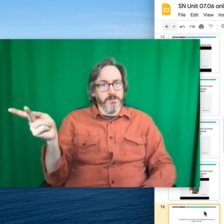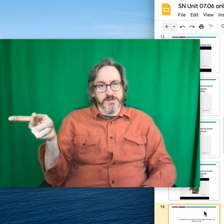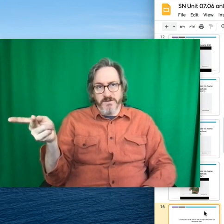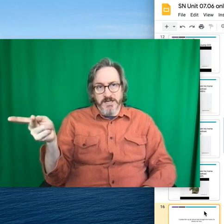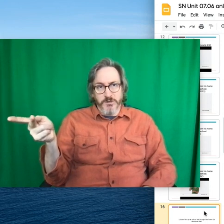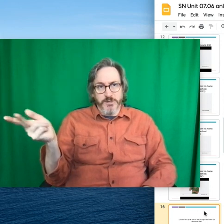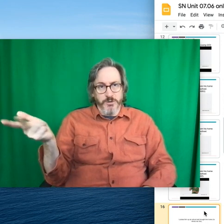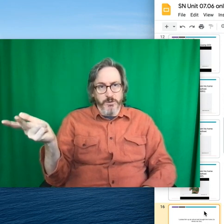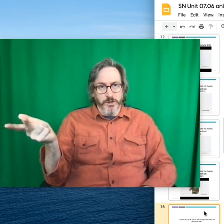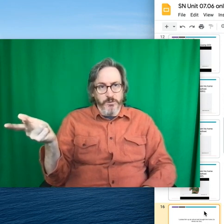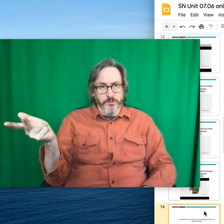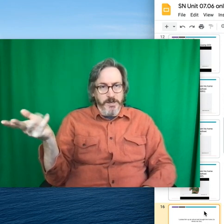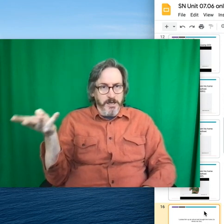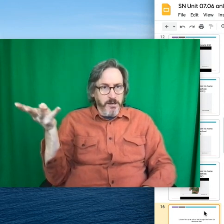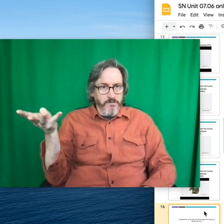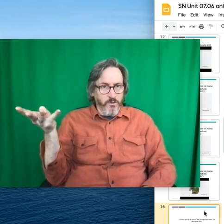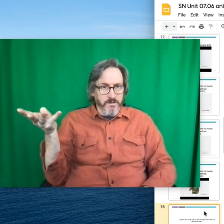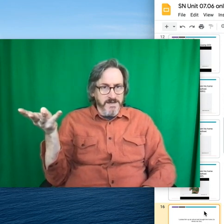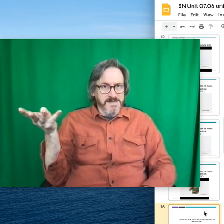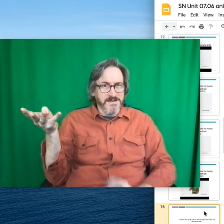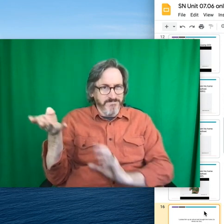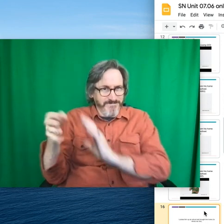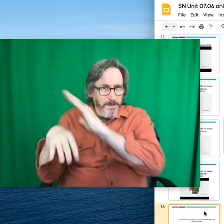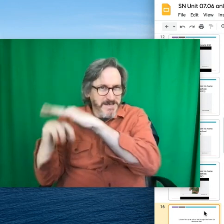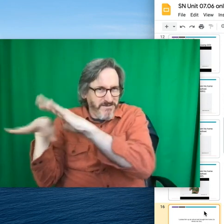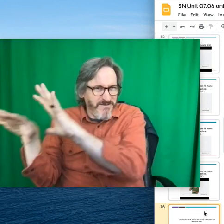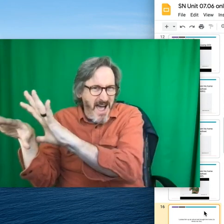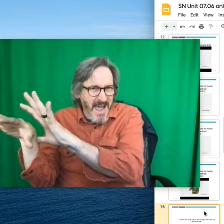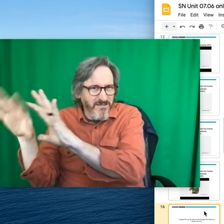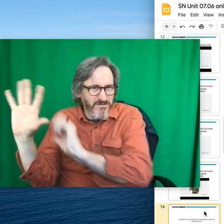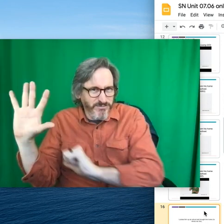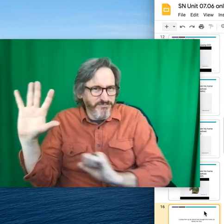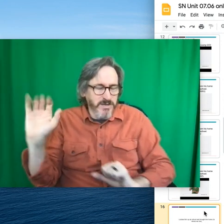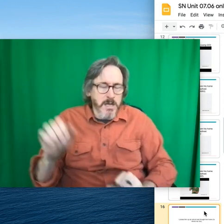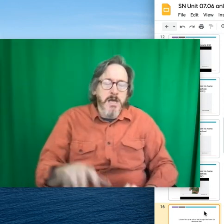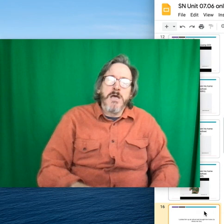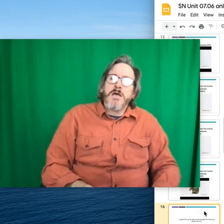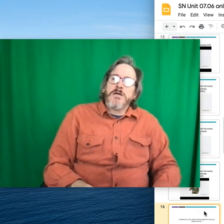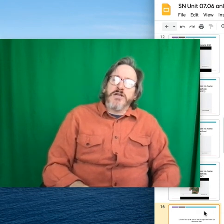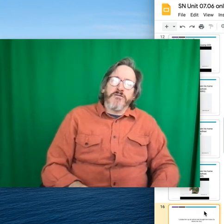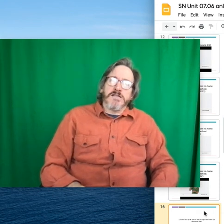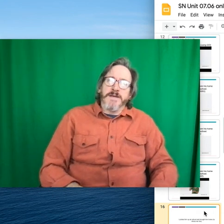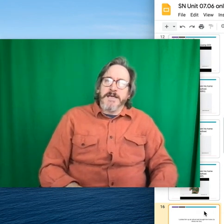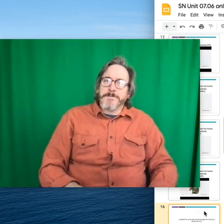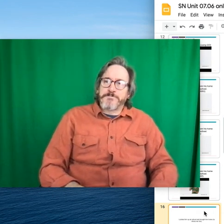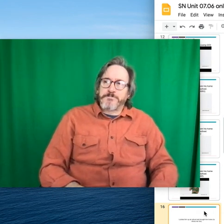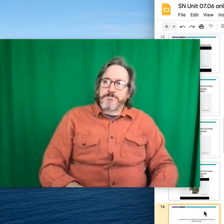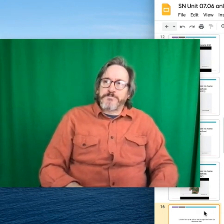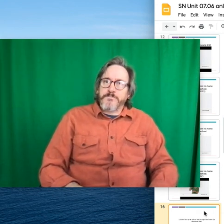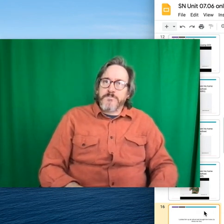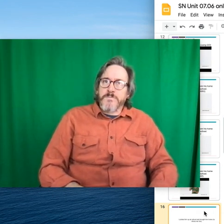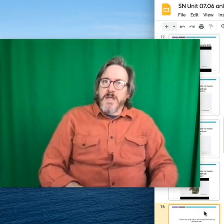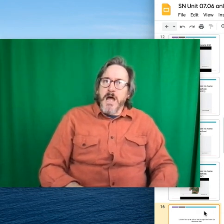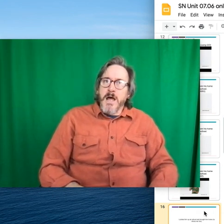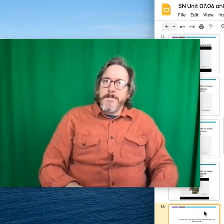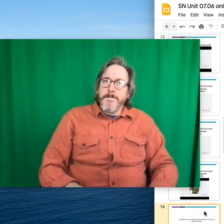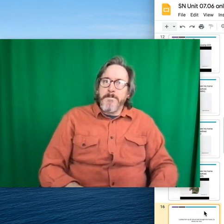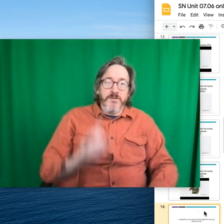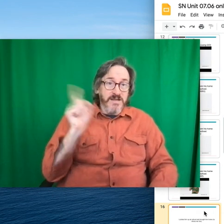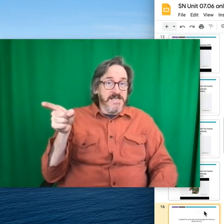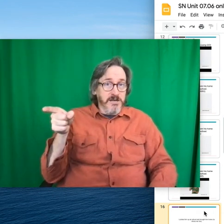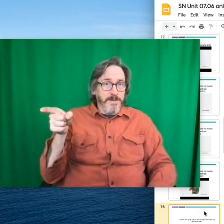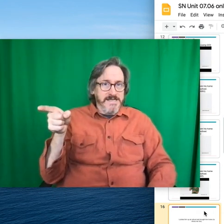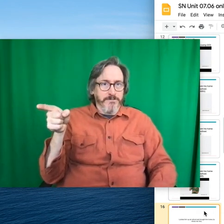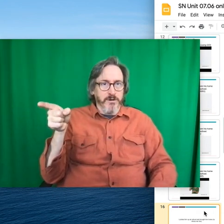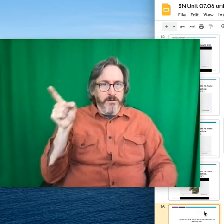specific numbers of like you two, you three, four of us, up to five, generally speaking.